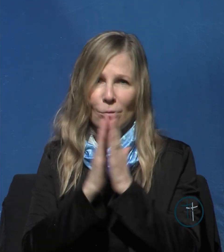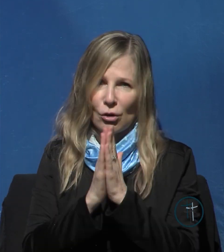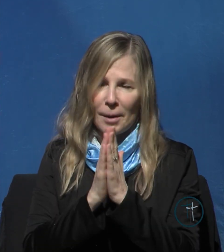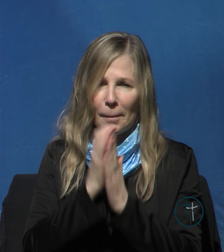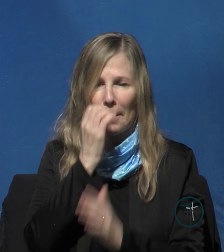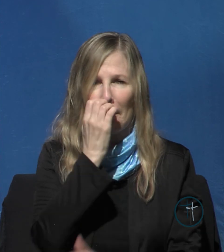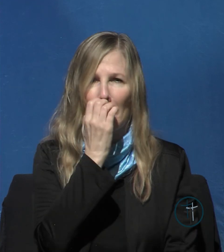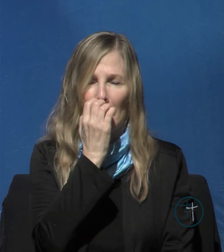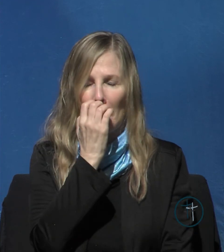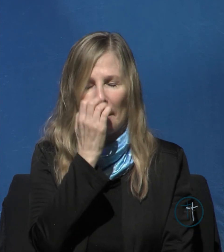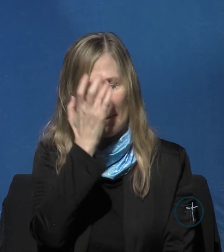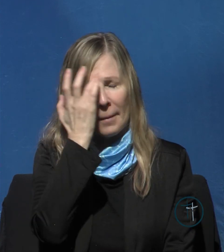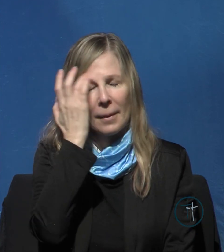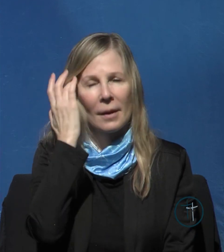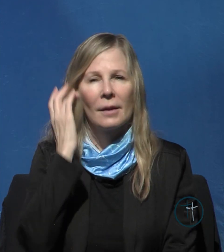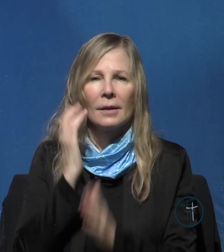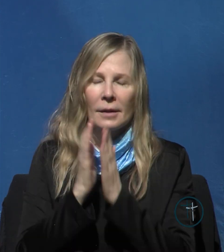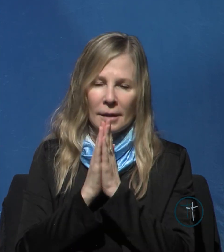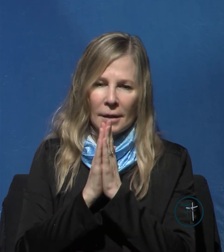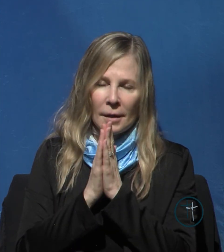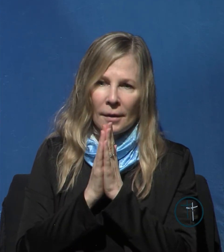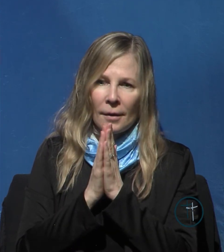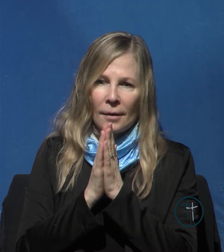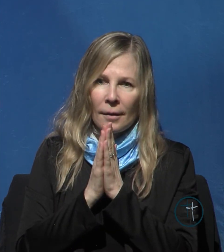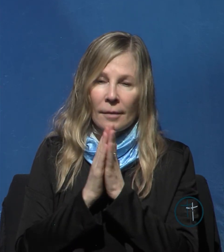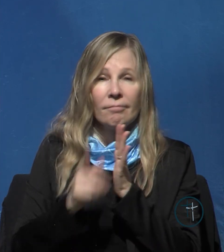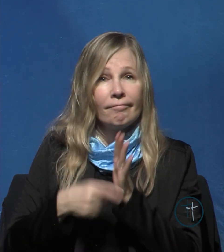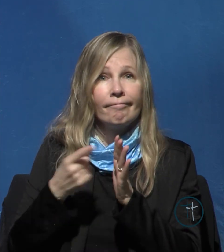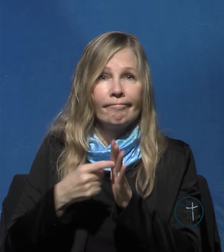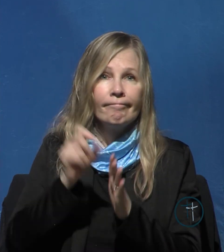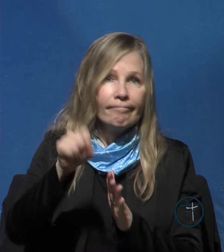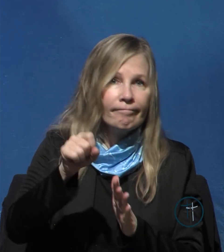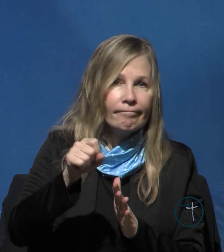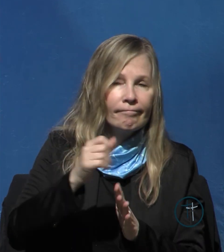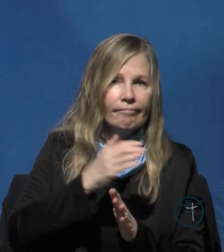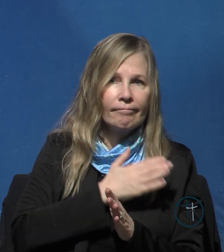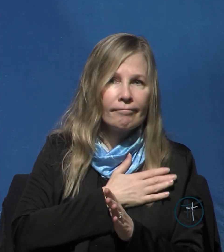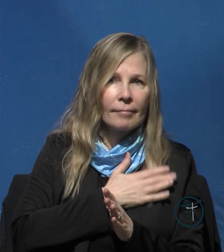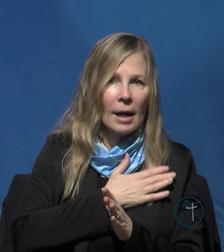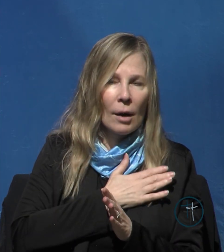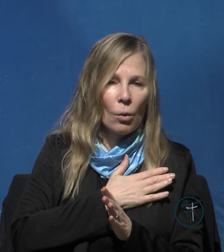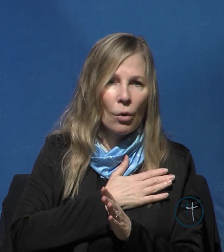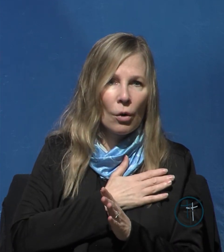Dear Heavenly Father, we at times are